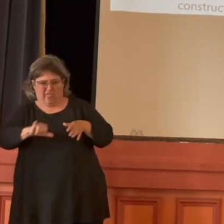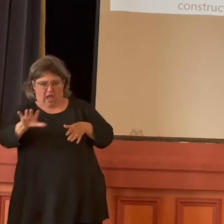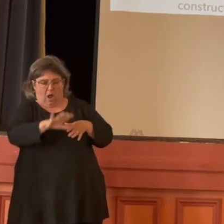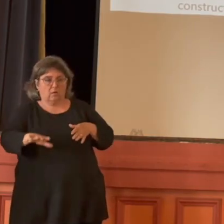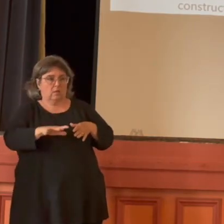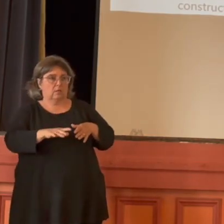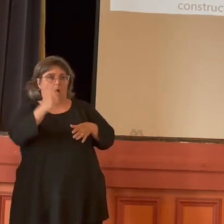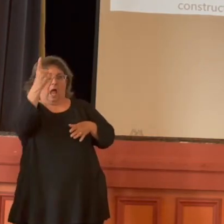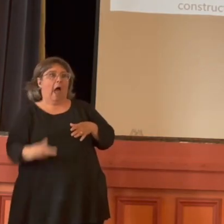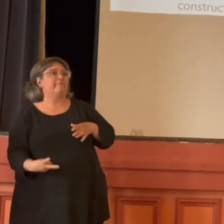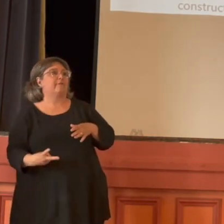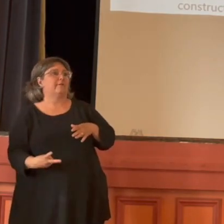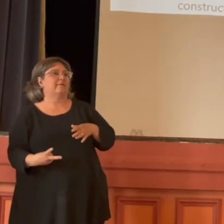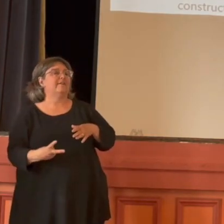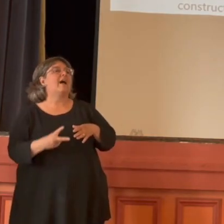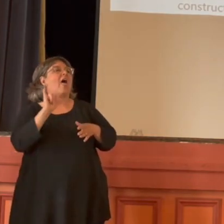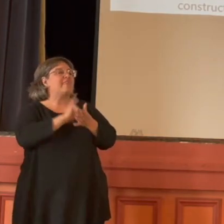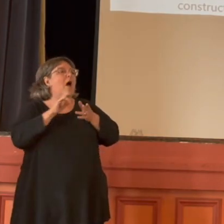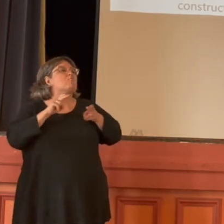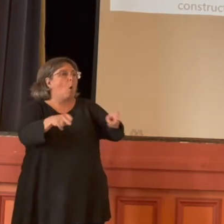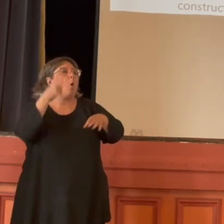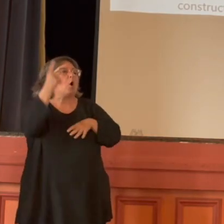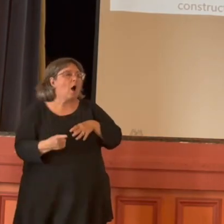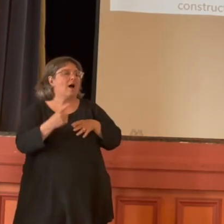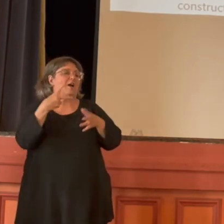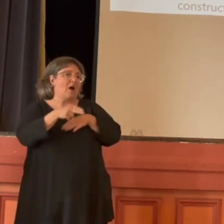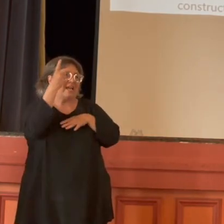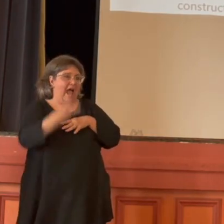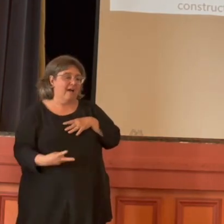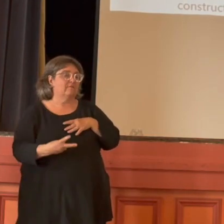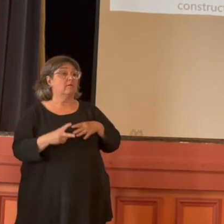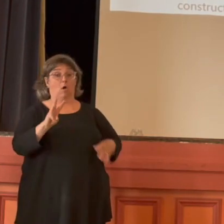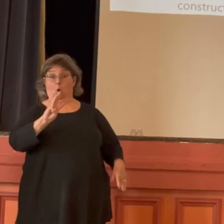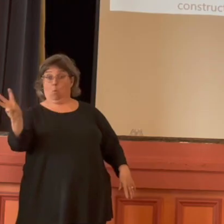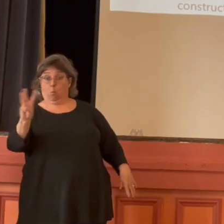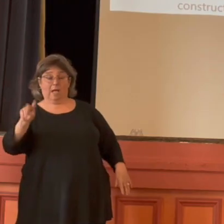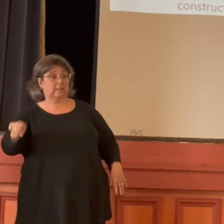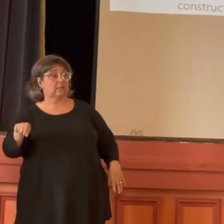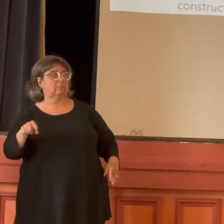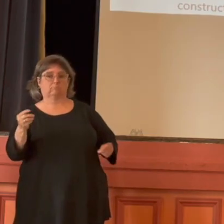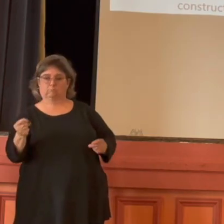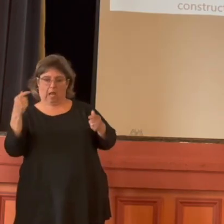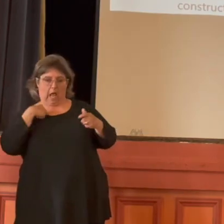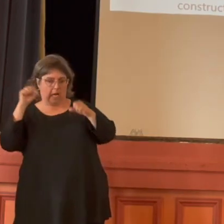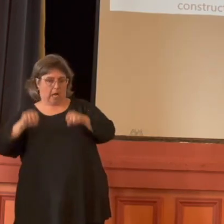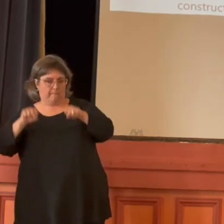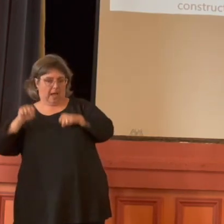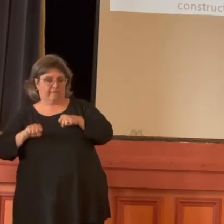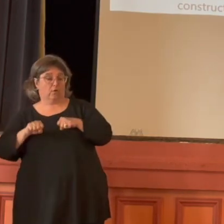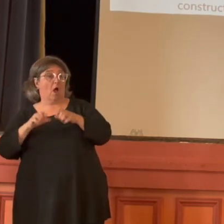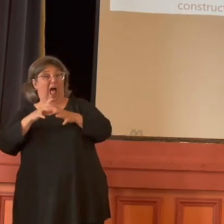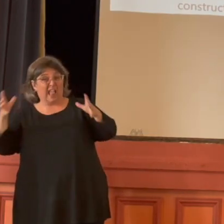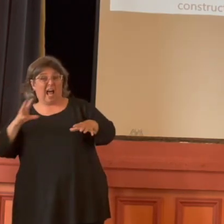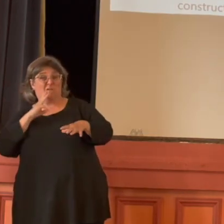got cut in half by the 33. And so the western half suddenly had capacity for twice as